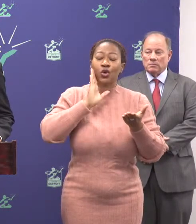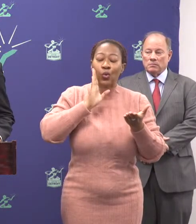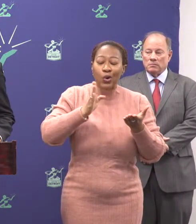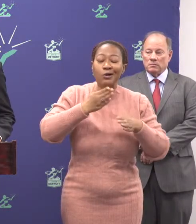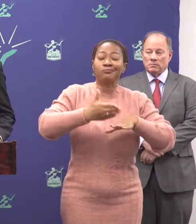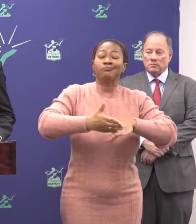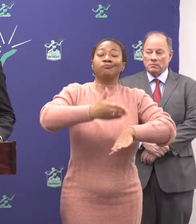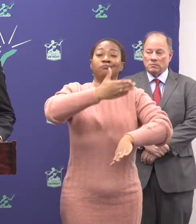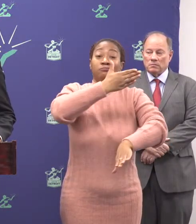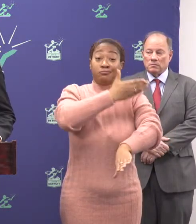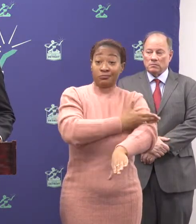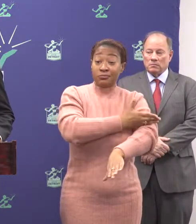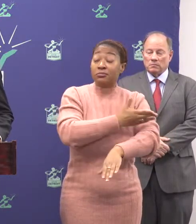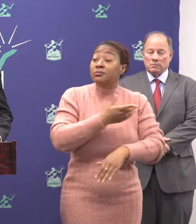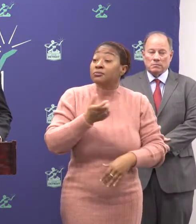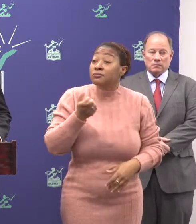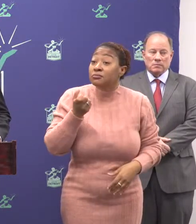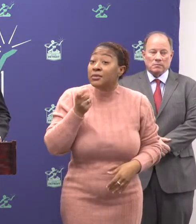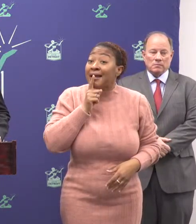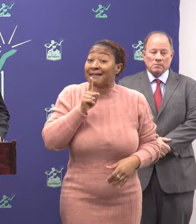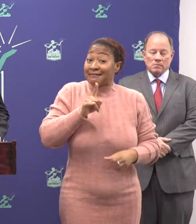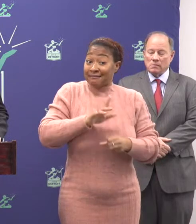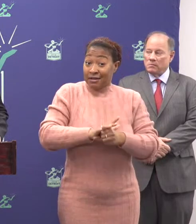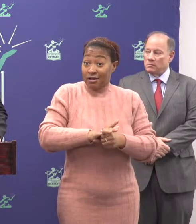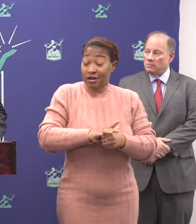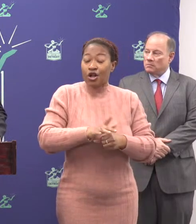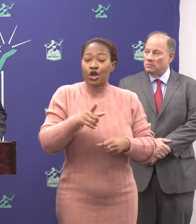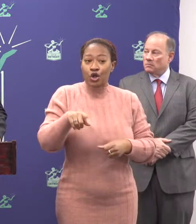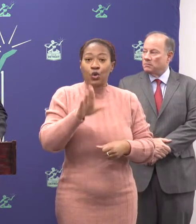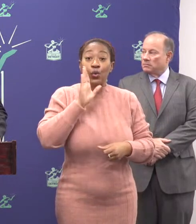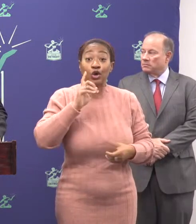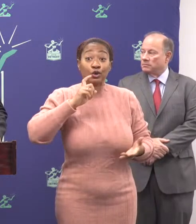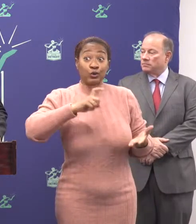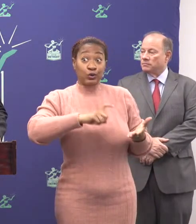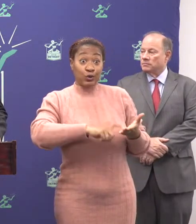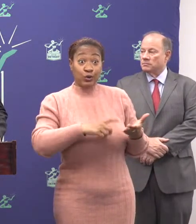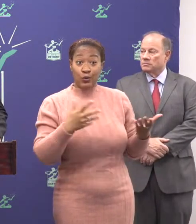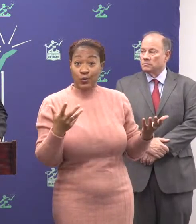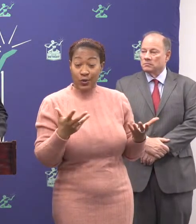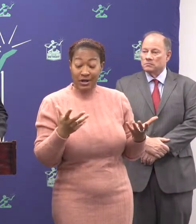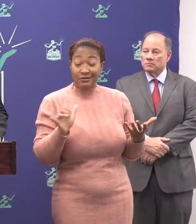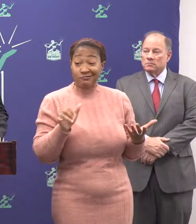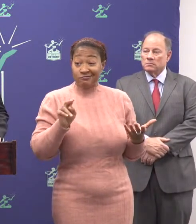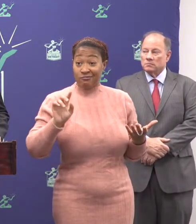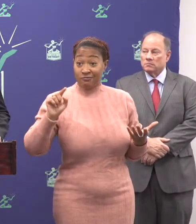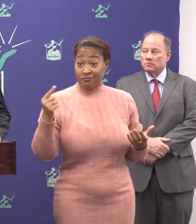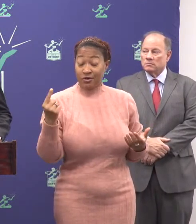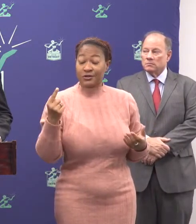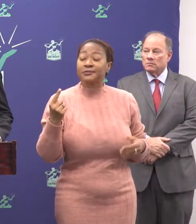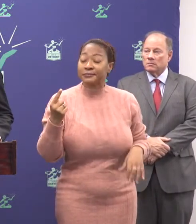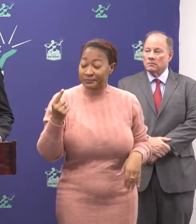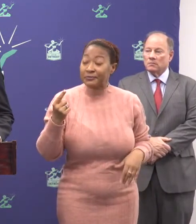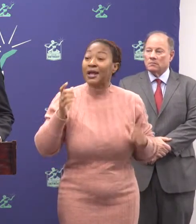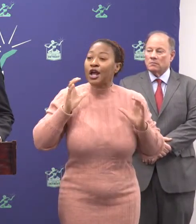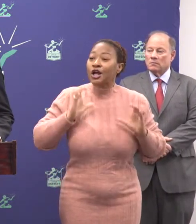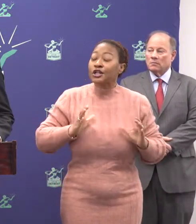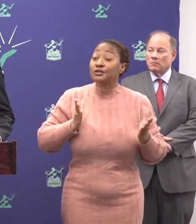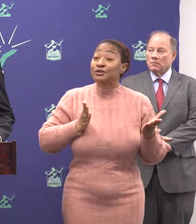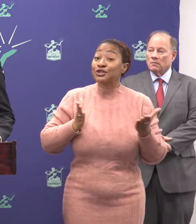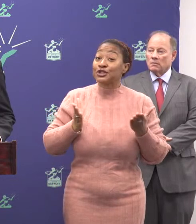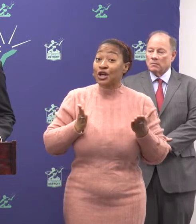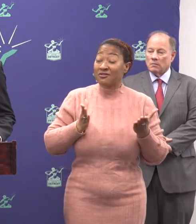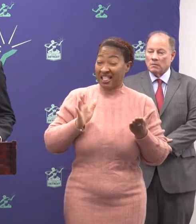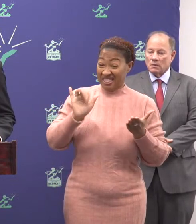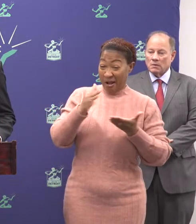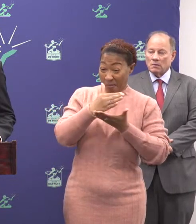get better. There's one thing I can guarantee that you'll notice January 1st is that customer service,